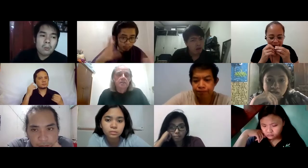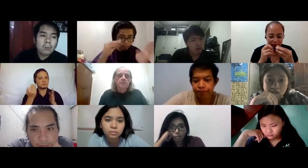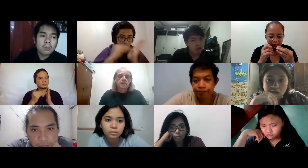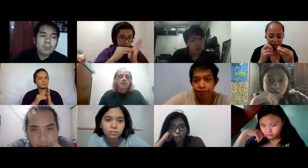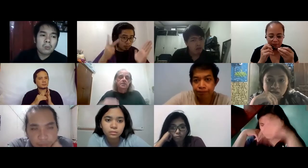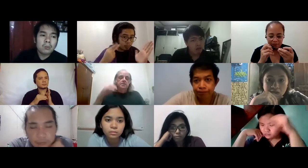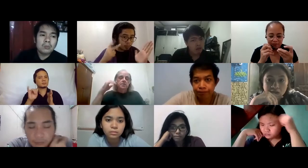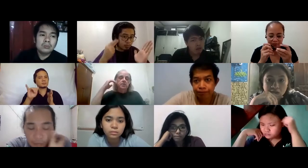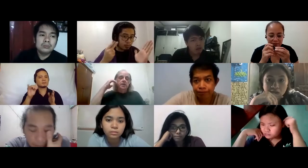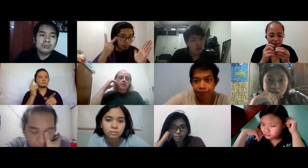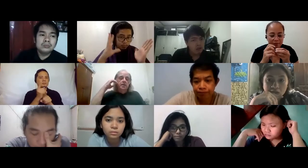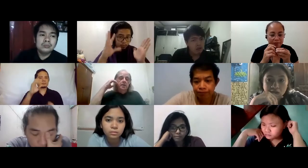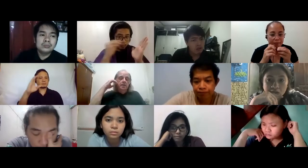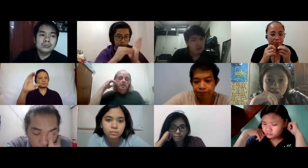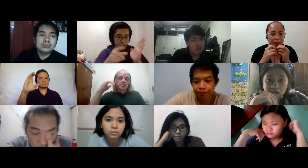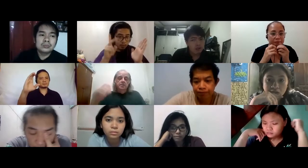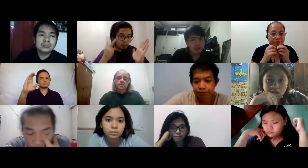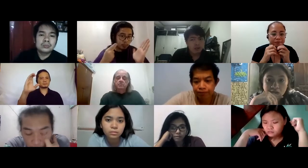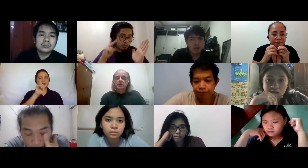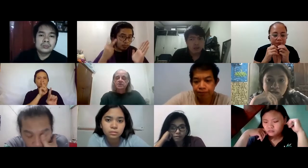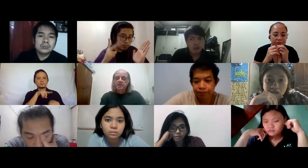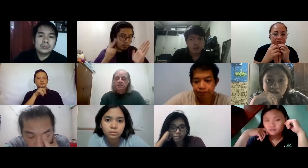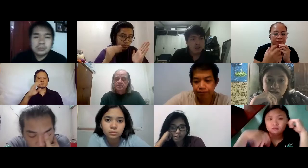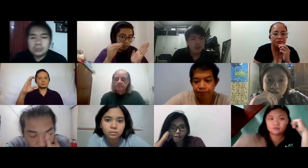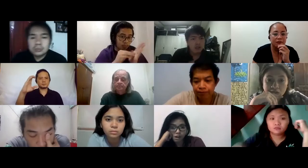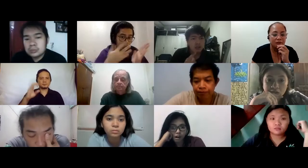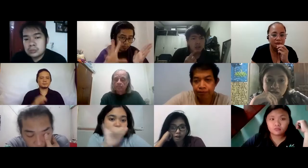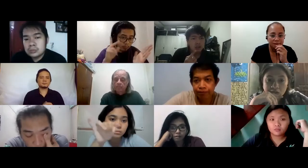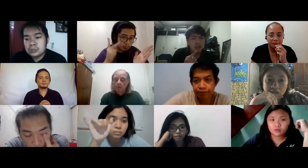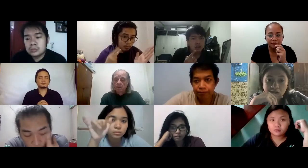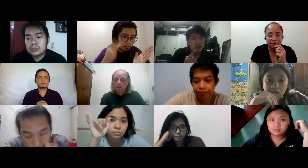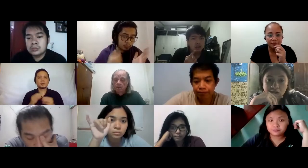C. Yes. Okay. So number 6.